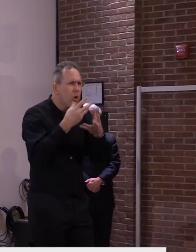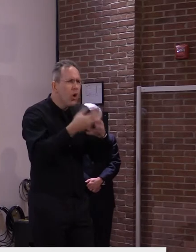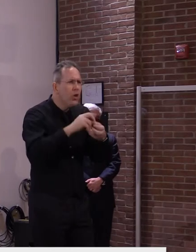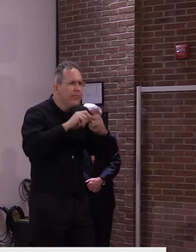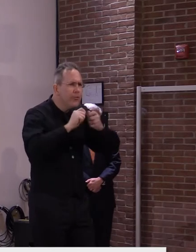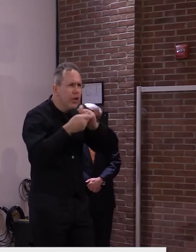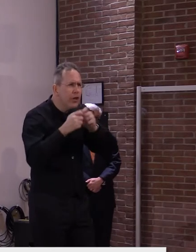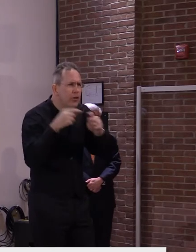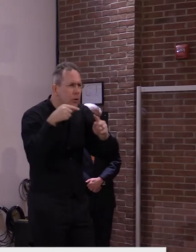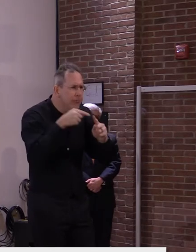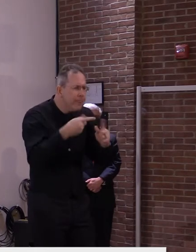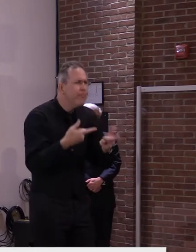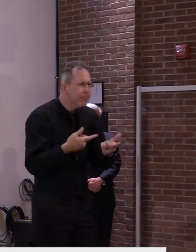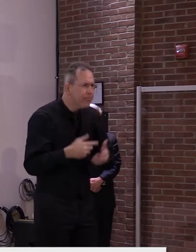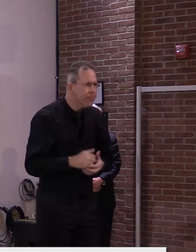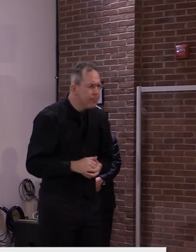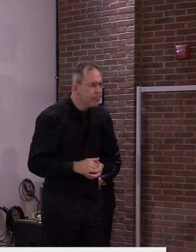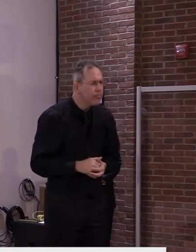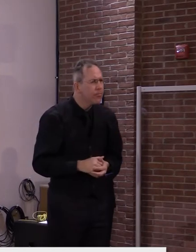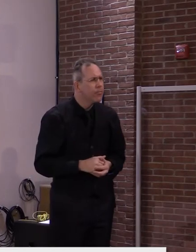a random sample of Vermont